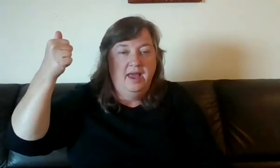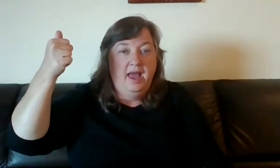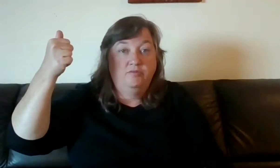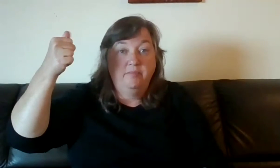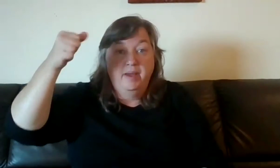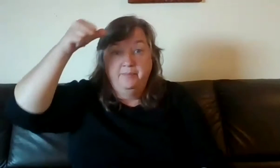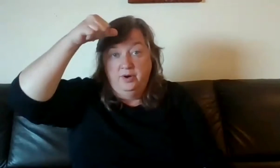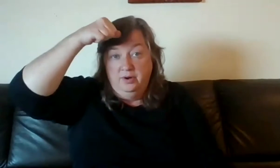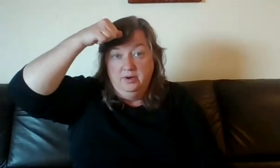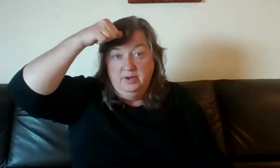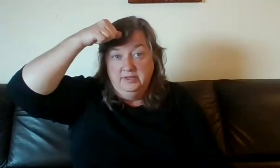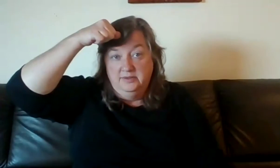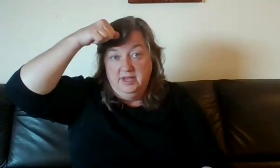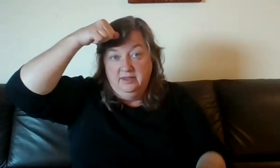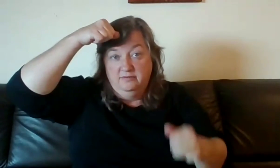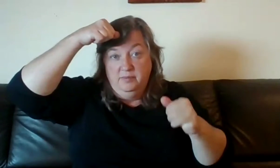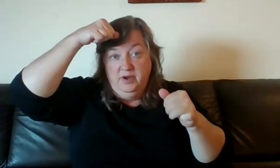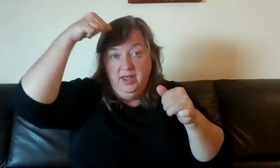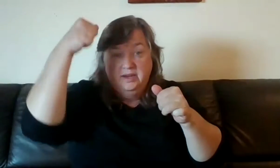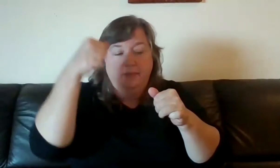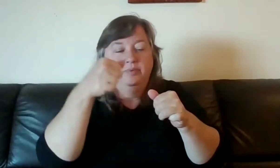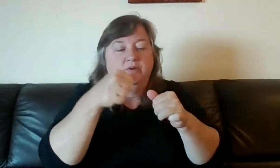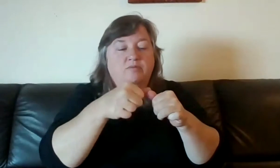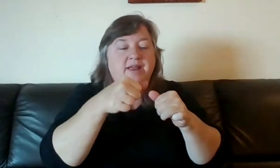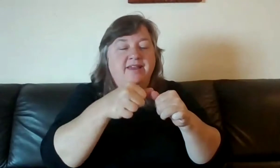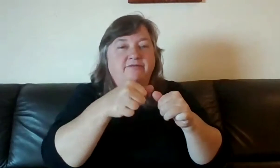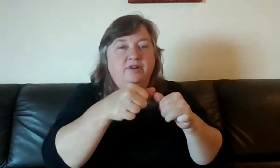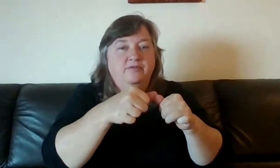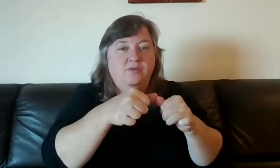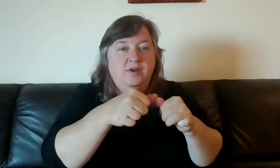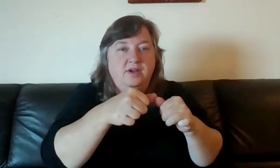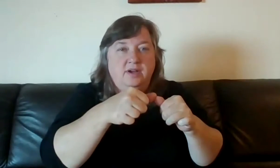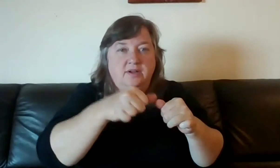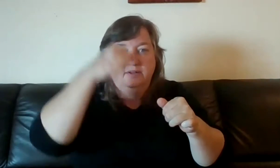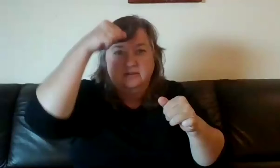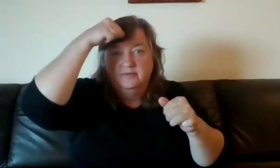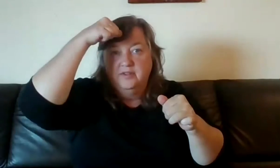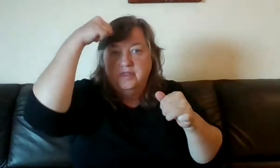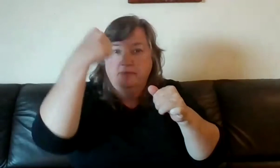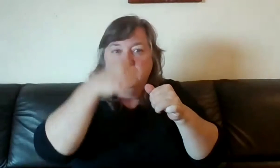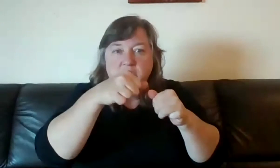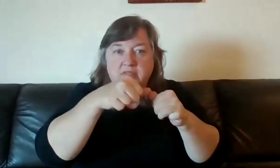and remember as you take it from your head and put it right in front of you. So from your thumb to your